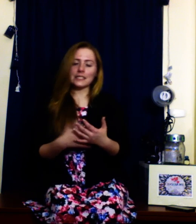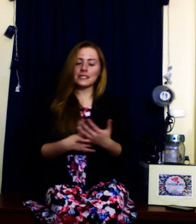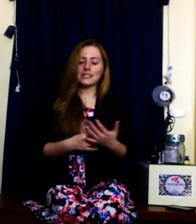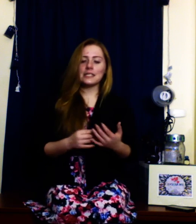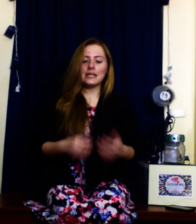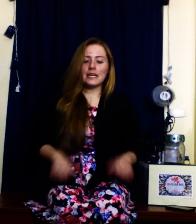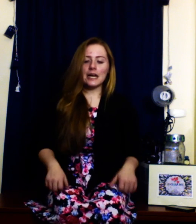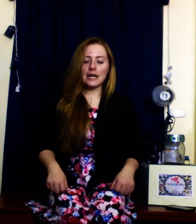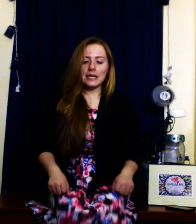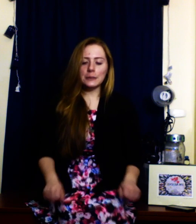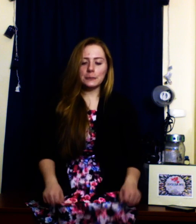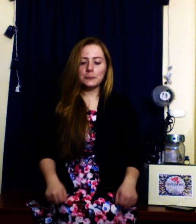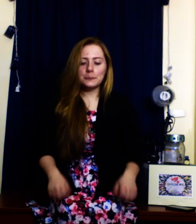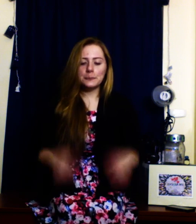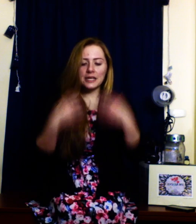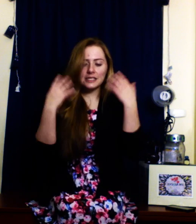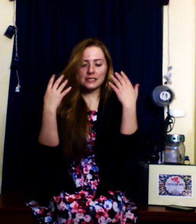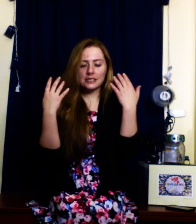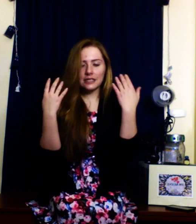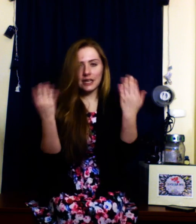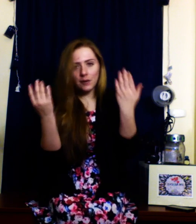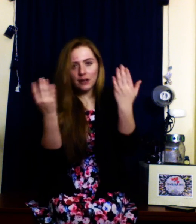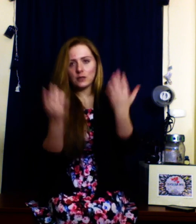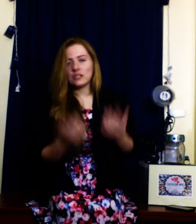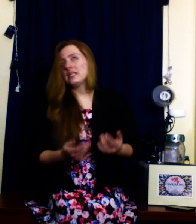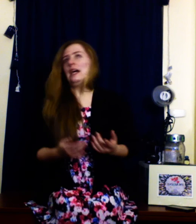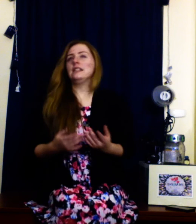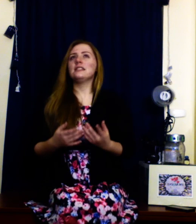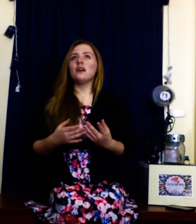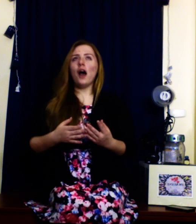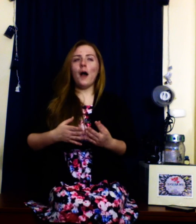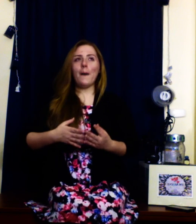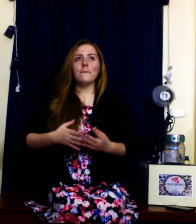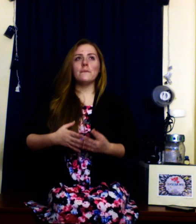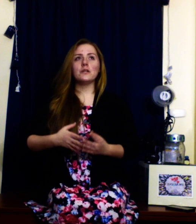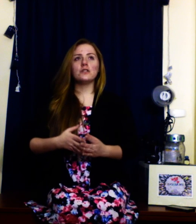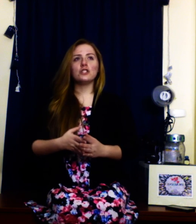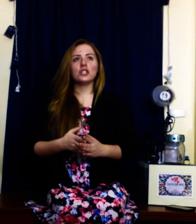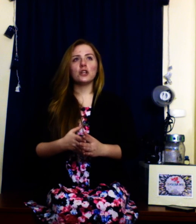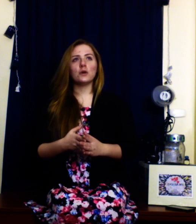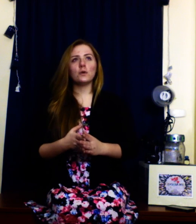least. But anyway, so the signs. She goes,